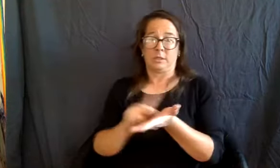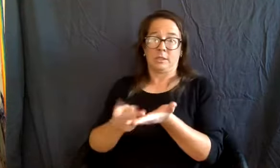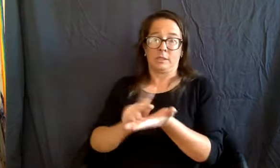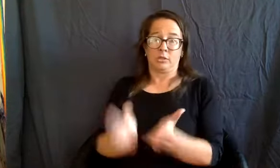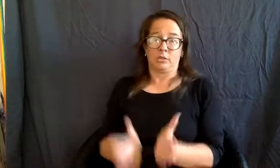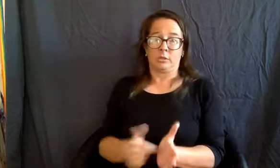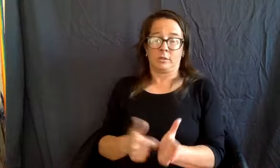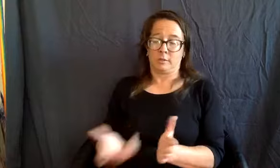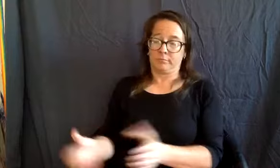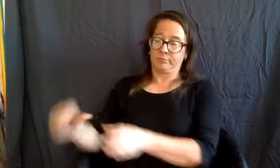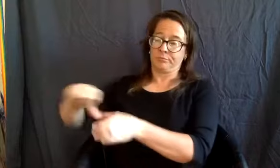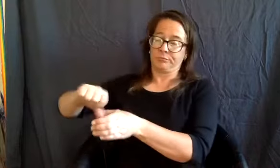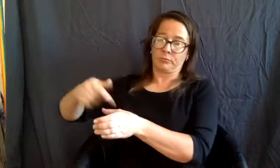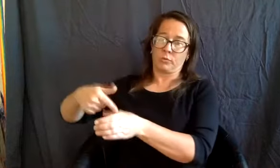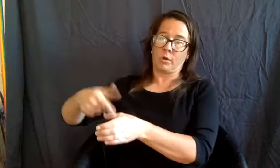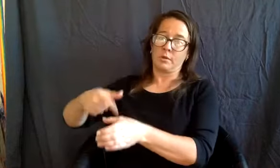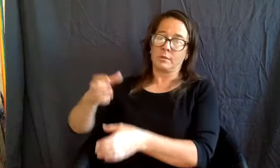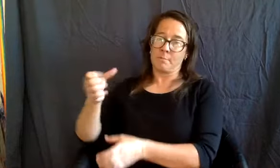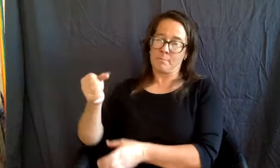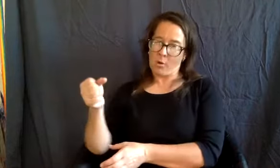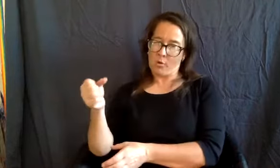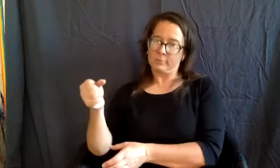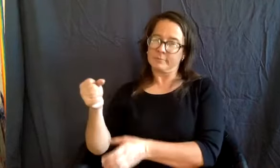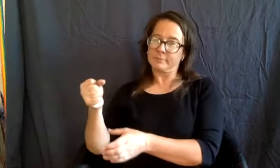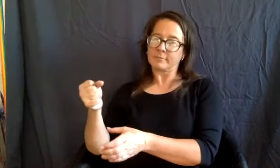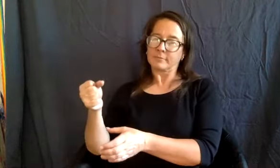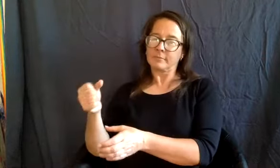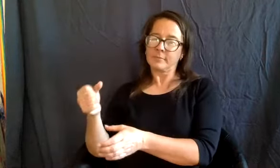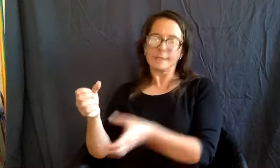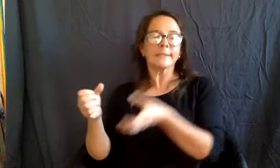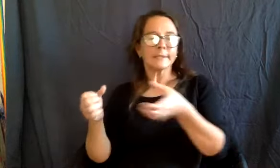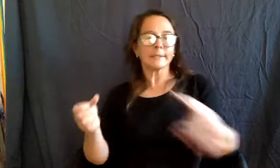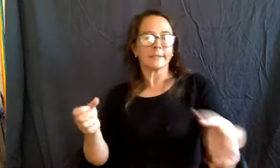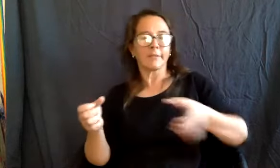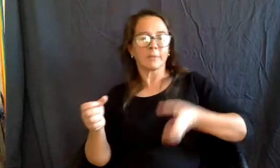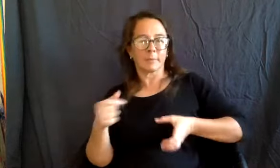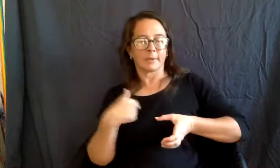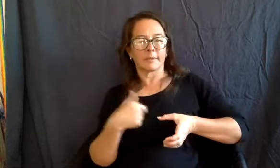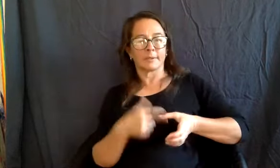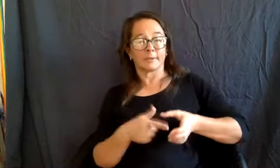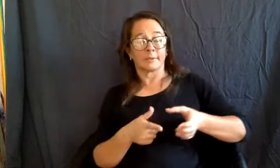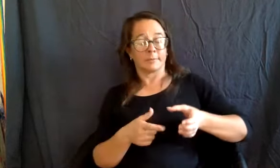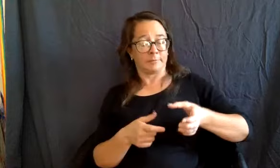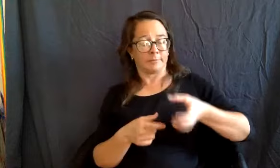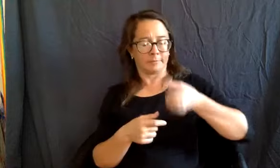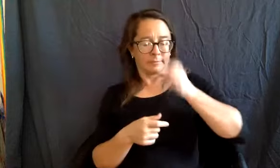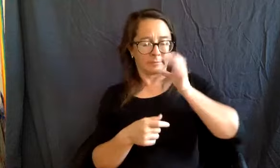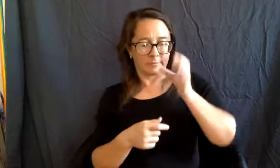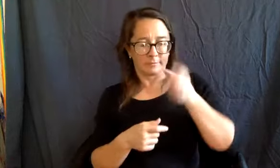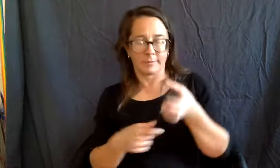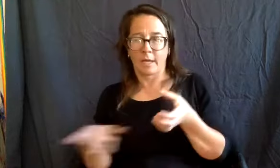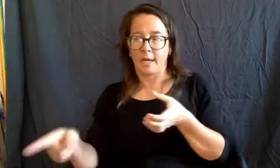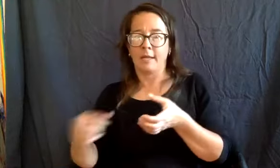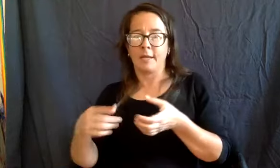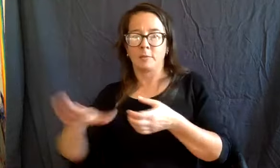her 12-year-old was on drugs. So she starts freaking out and she wants to take me to the hospital and doesn't know what's going on. And then my father